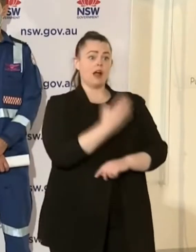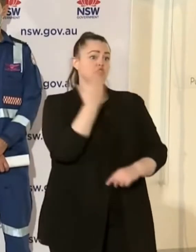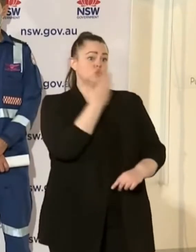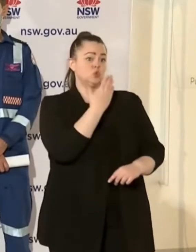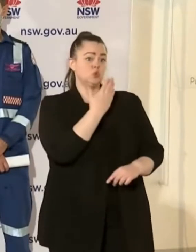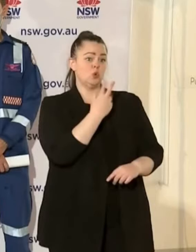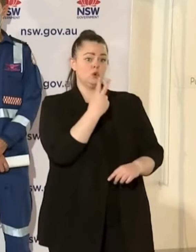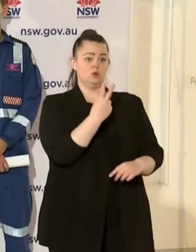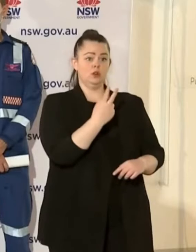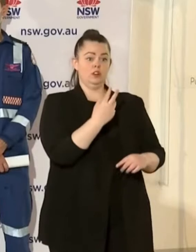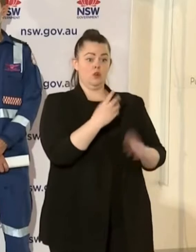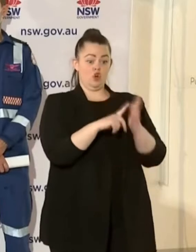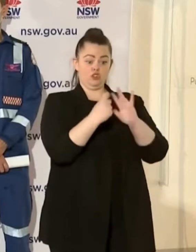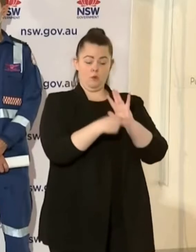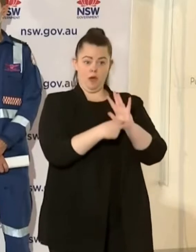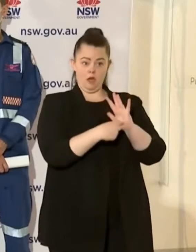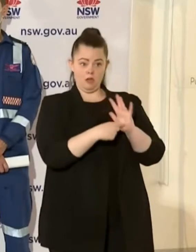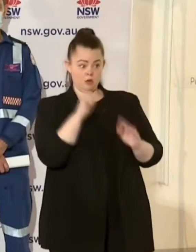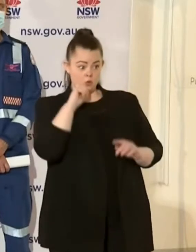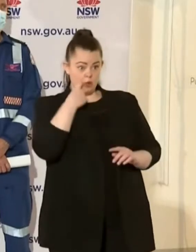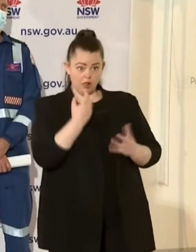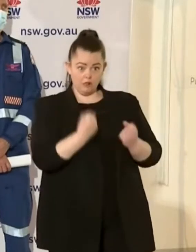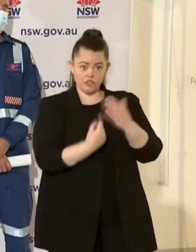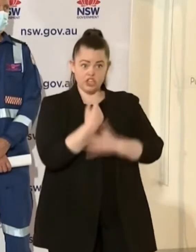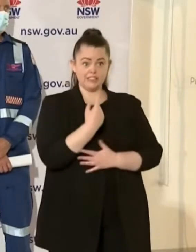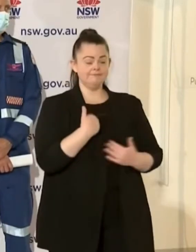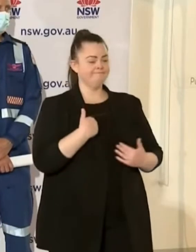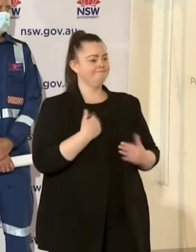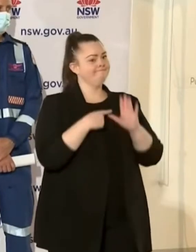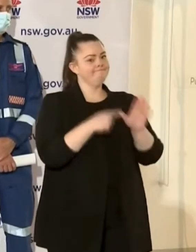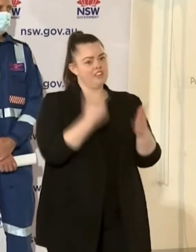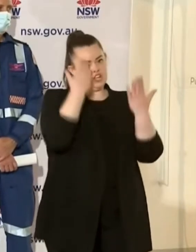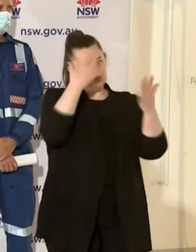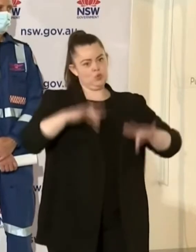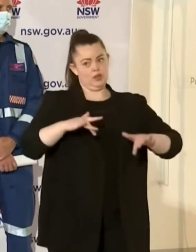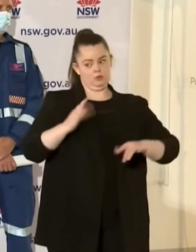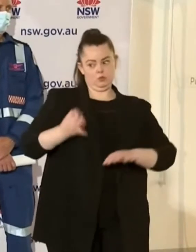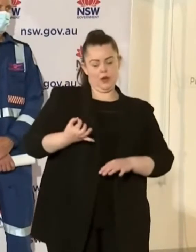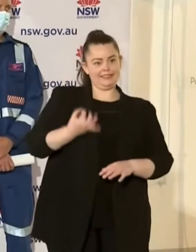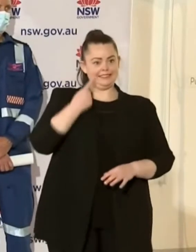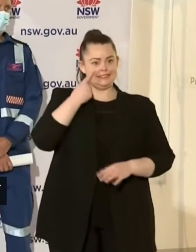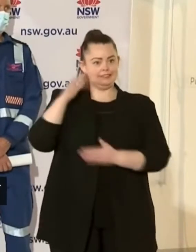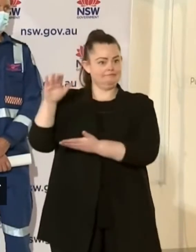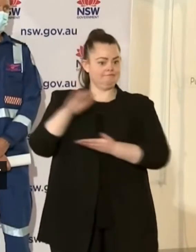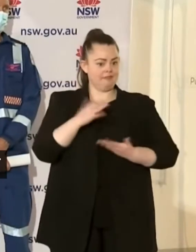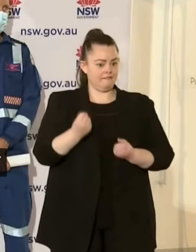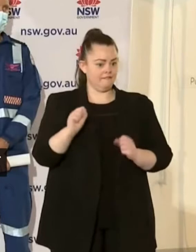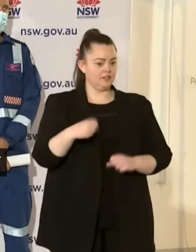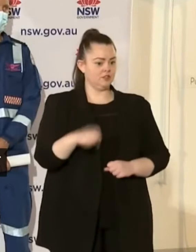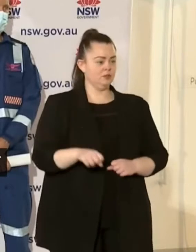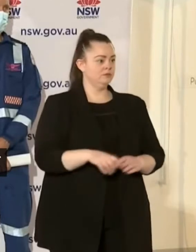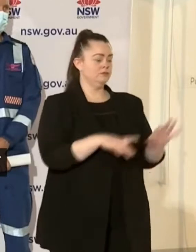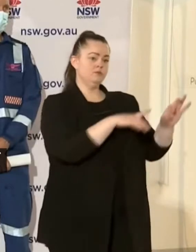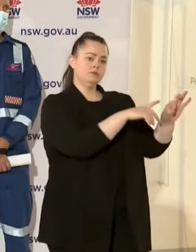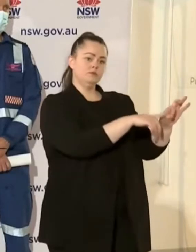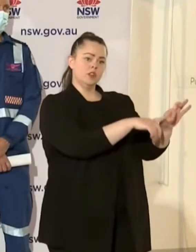as quickly as possible, but let's just see, it's still some weeks away. Lizzie? Minister, there's a number of people who are dying at home, not knowing they've got COVID. What's the problem